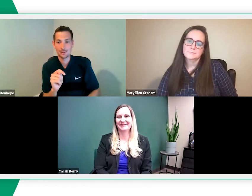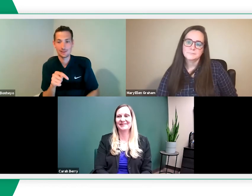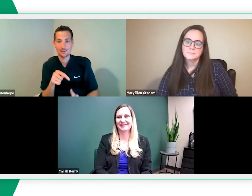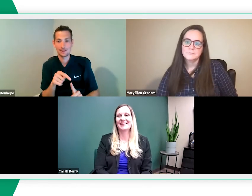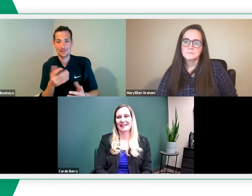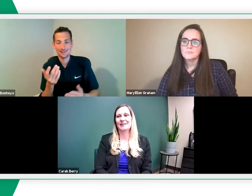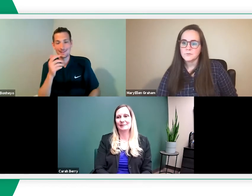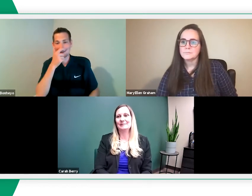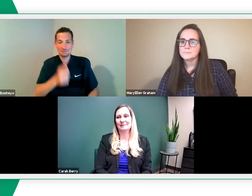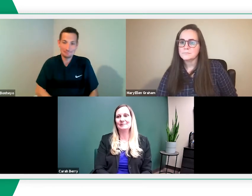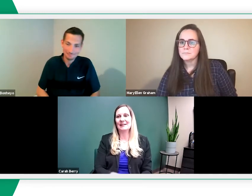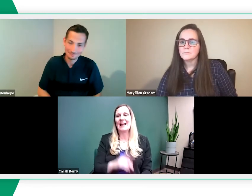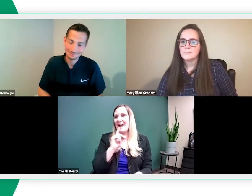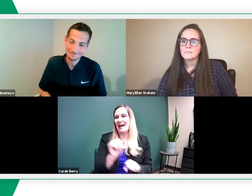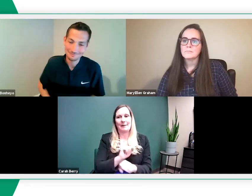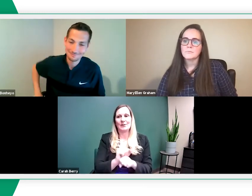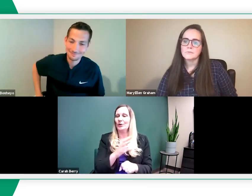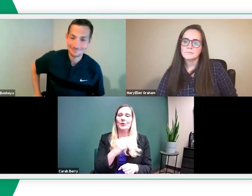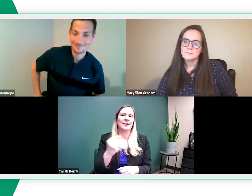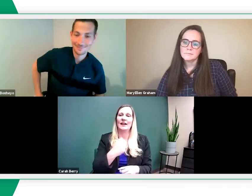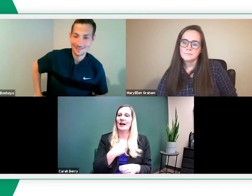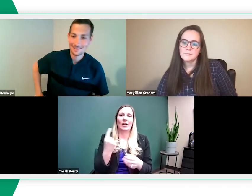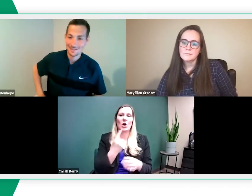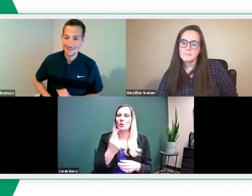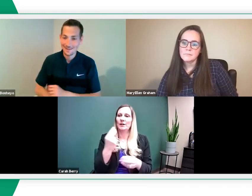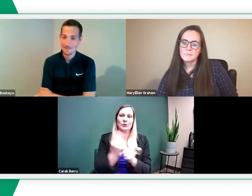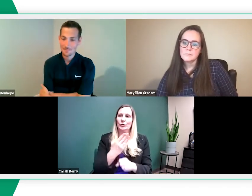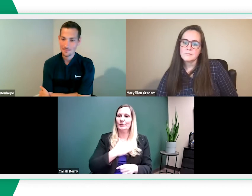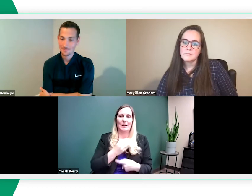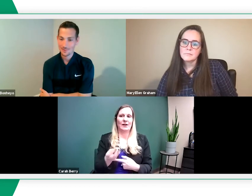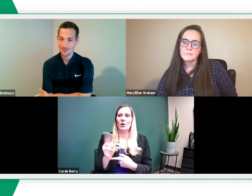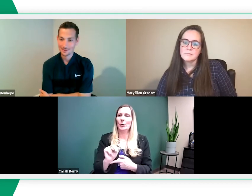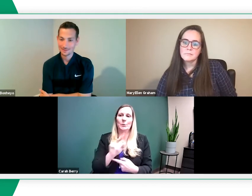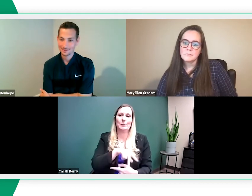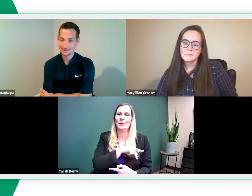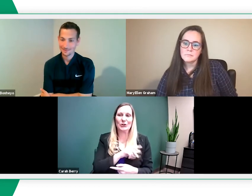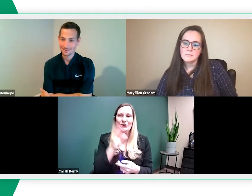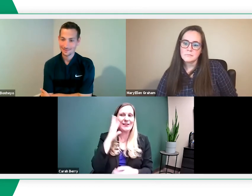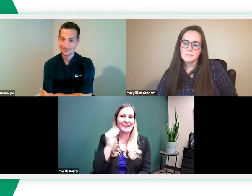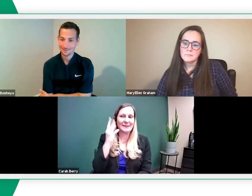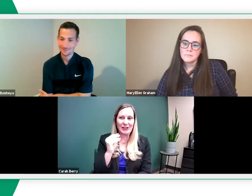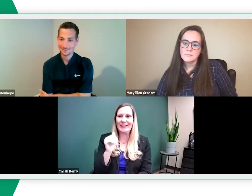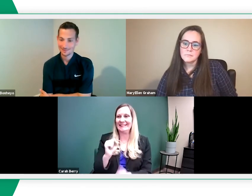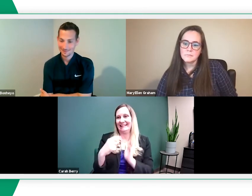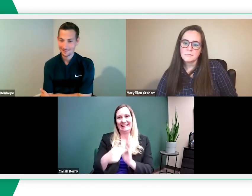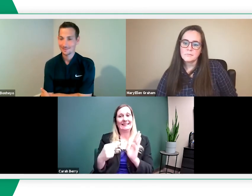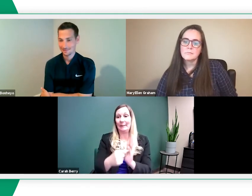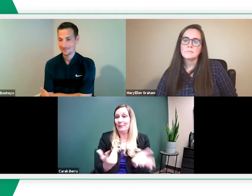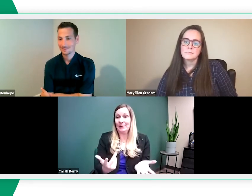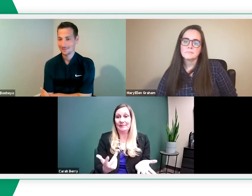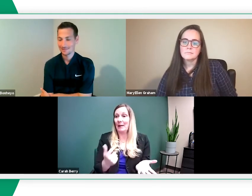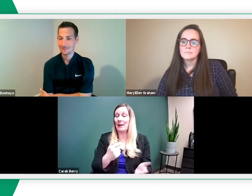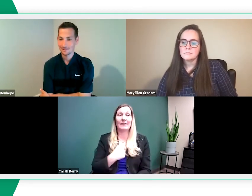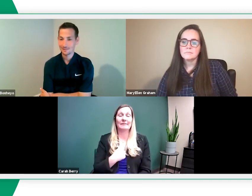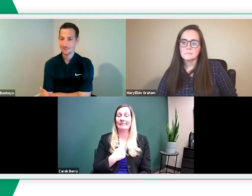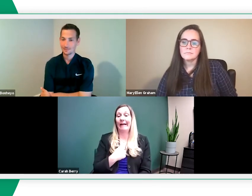of how to use it. So it's very interesting. This is Kara. Yes, I always use my own personal